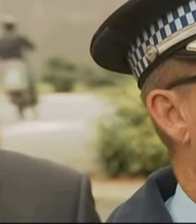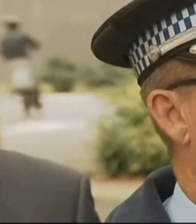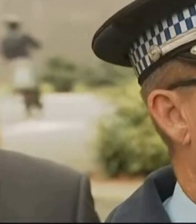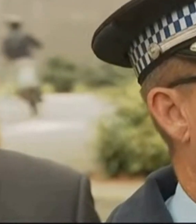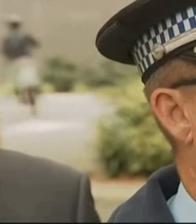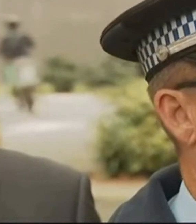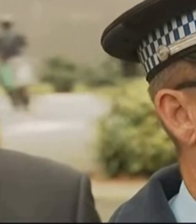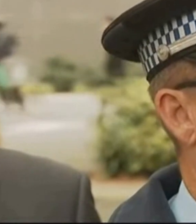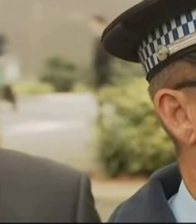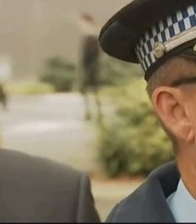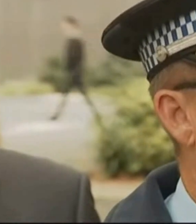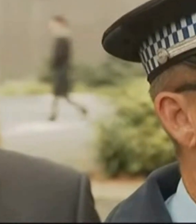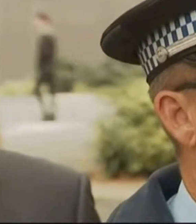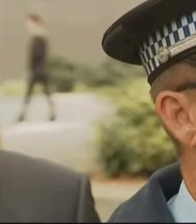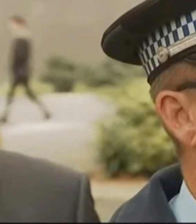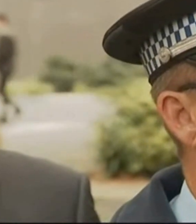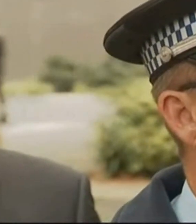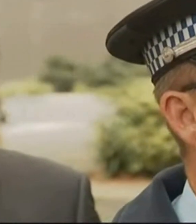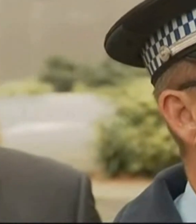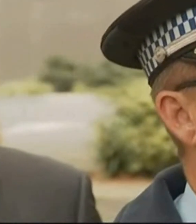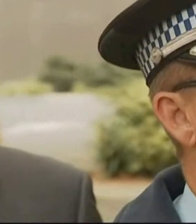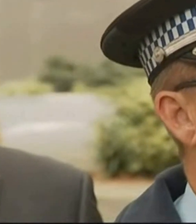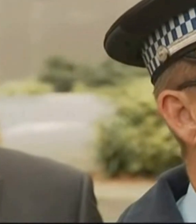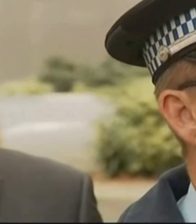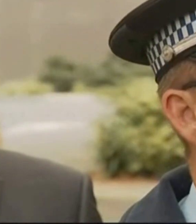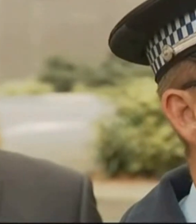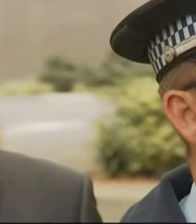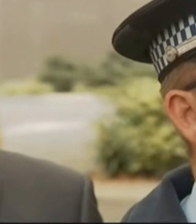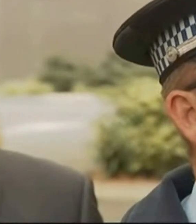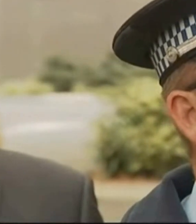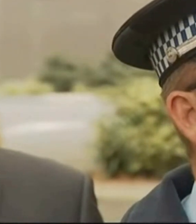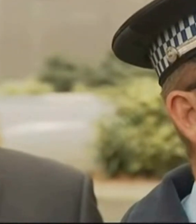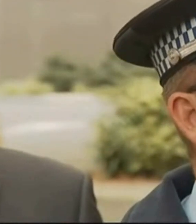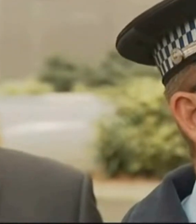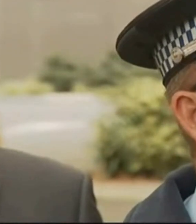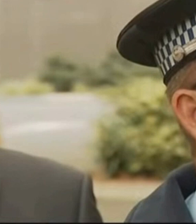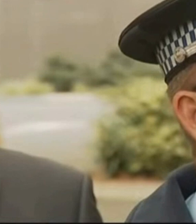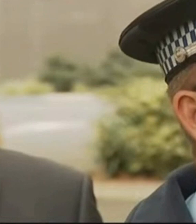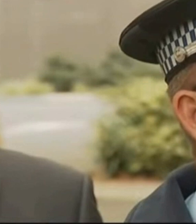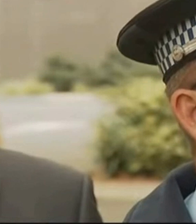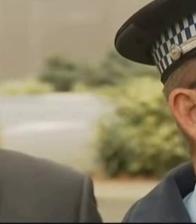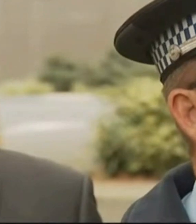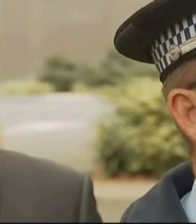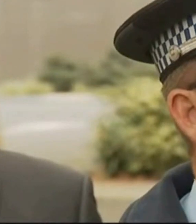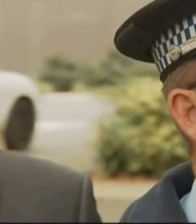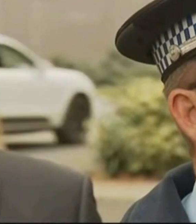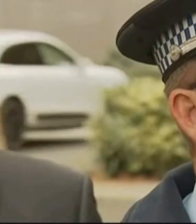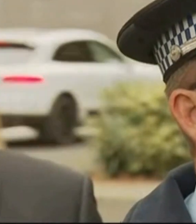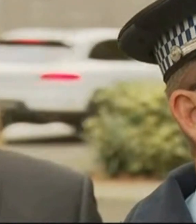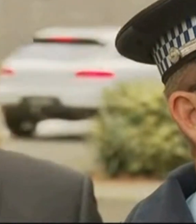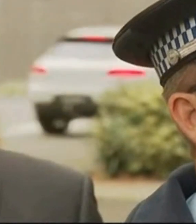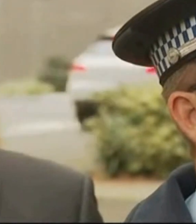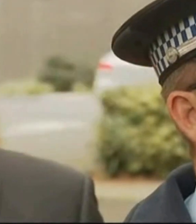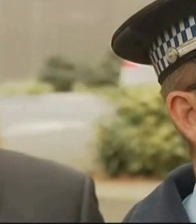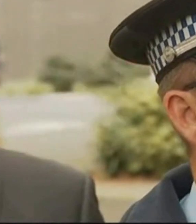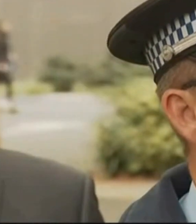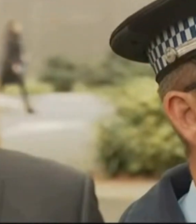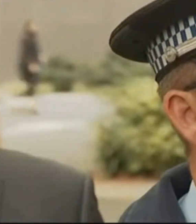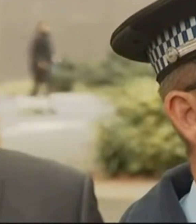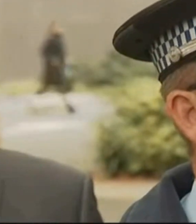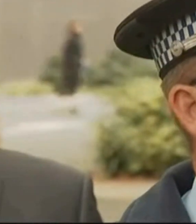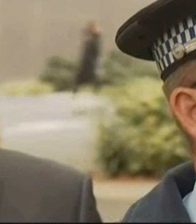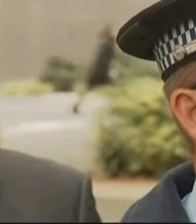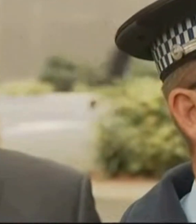well. This is a joint enterprise we're in. Yes, it is about premises, but it's also about people. We need people to be responsible,